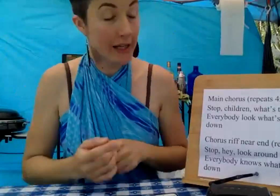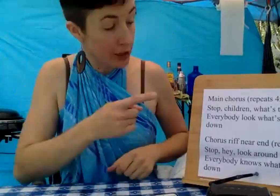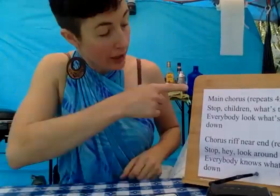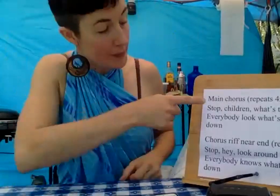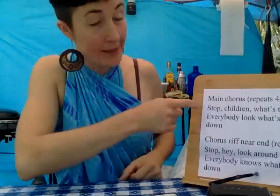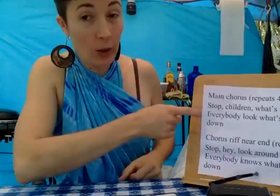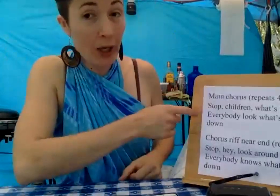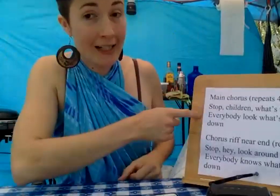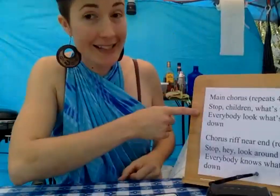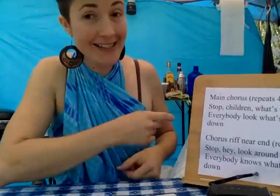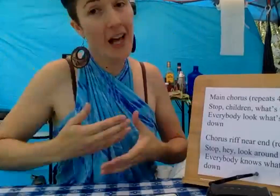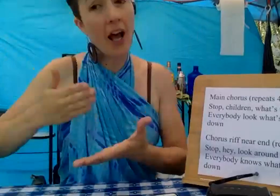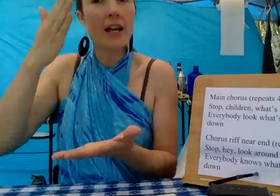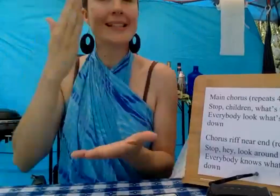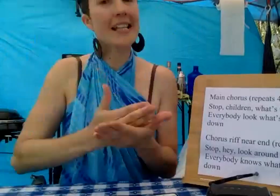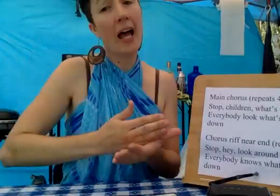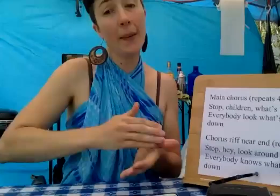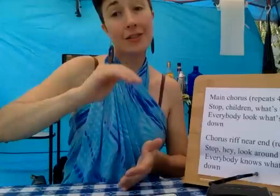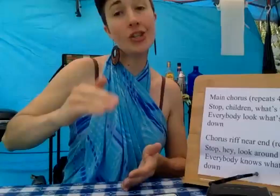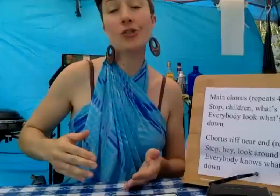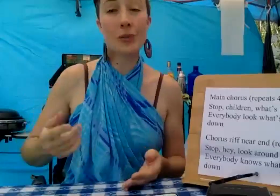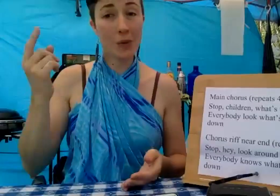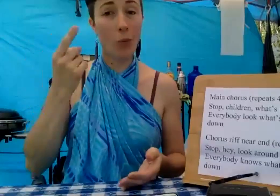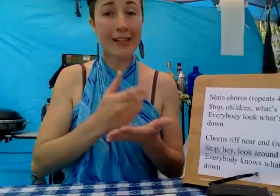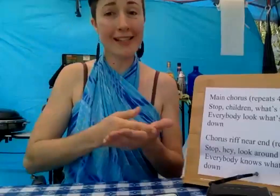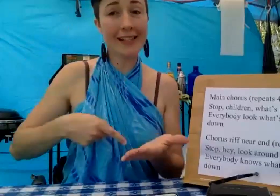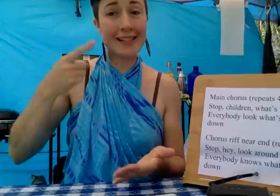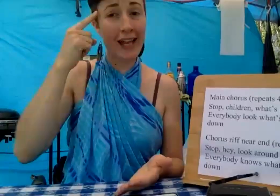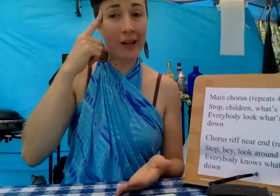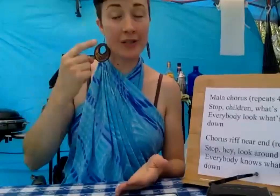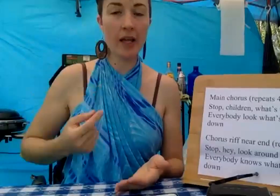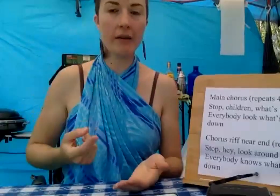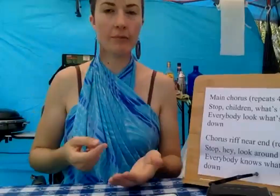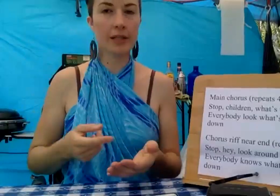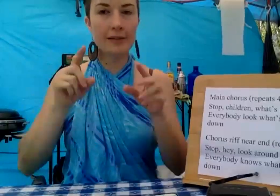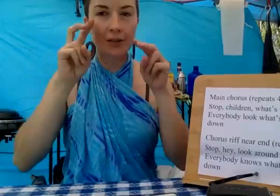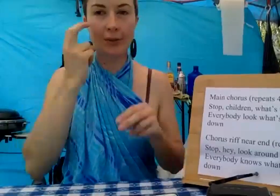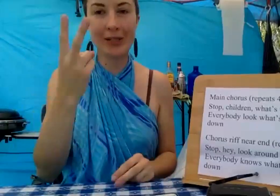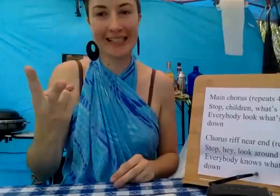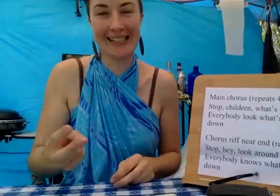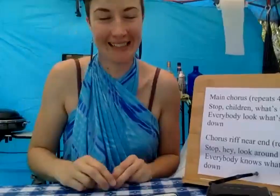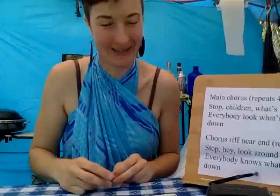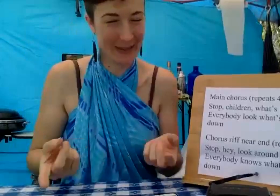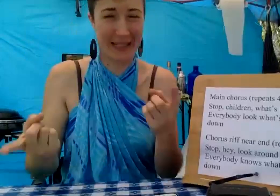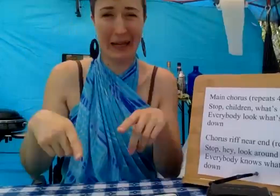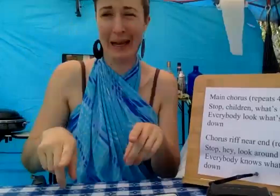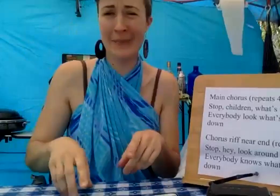from behind. We gotta stop. Children, what's that sound? Everybody look what's going